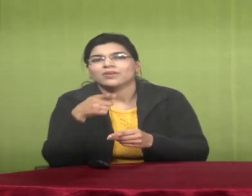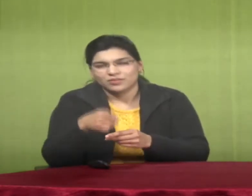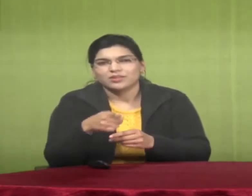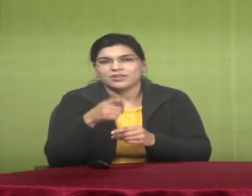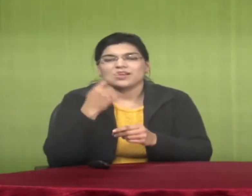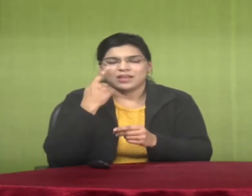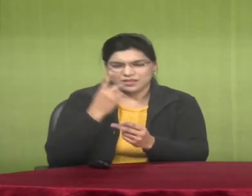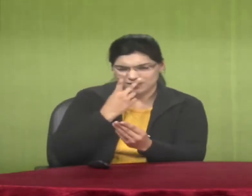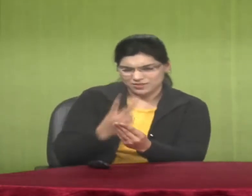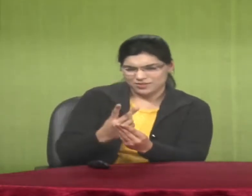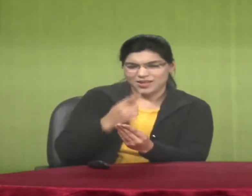a forest with